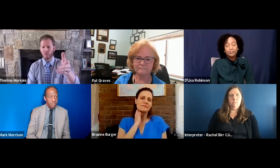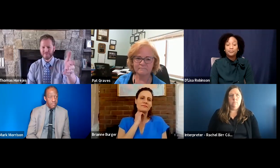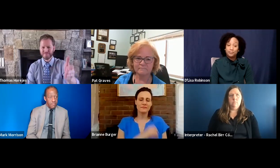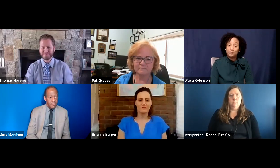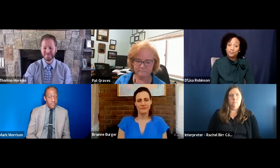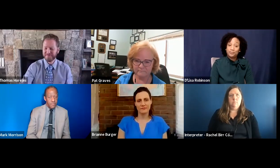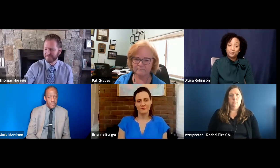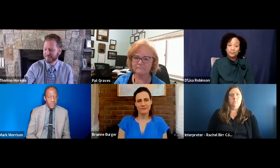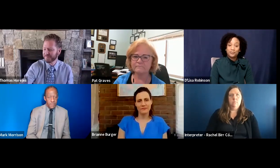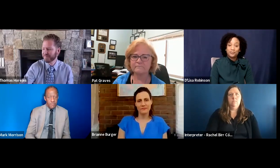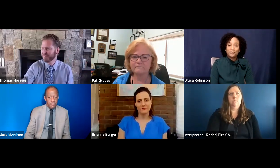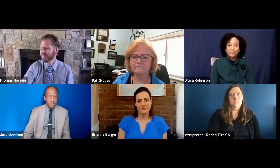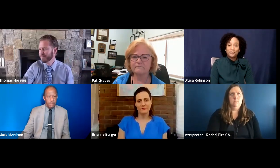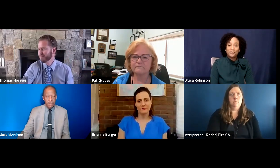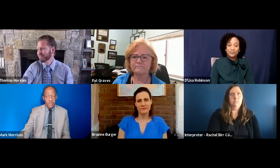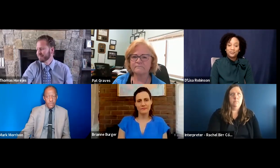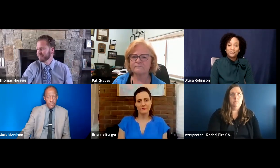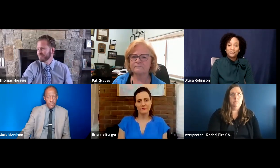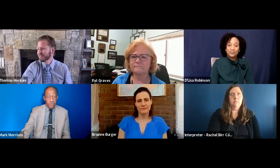applicable.